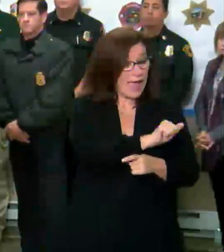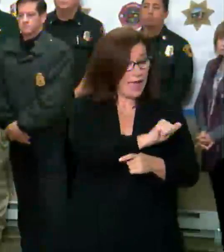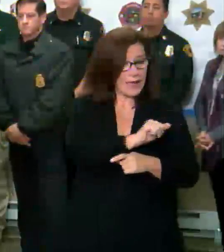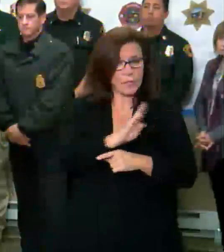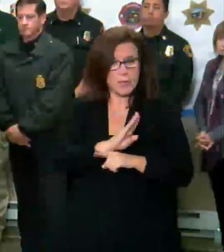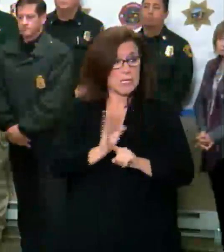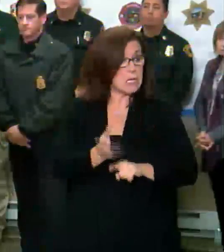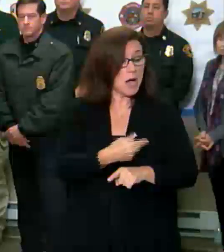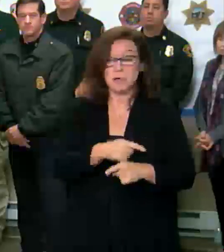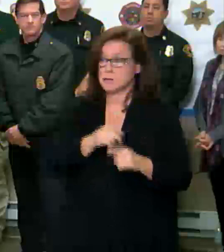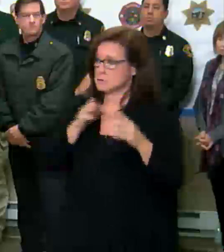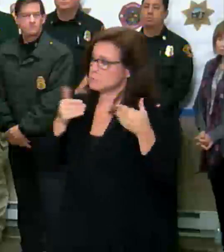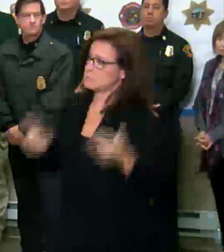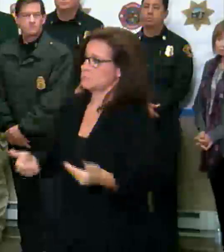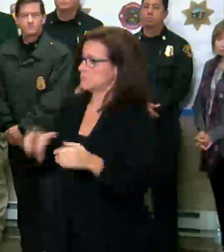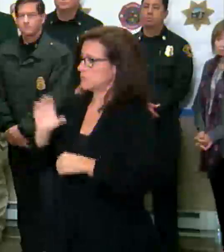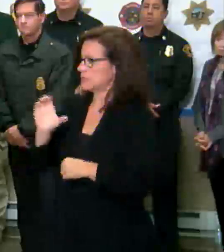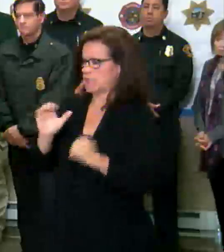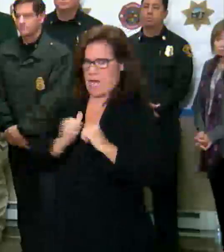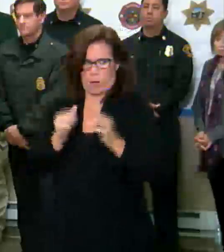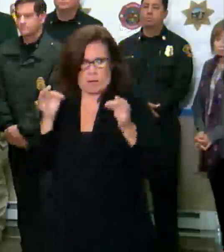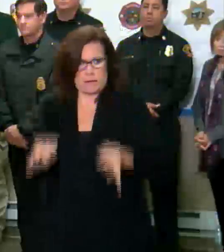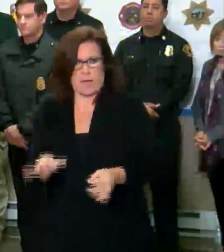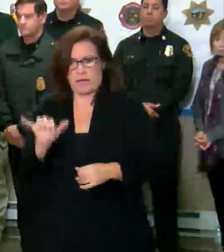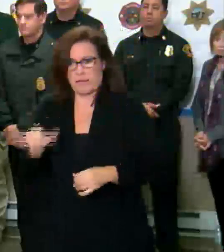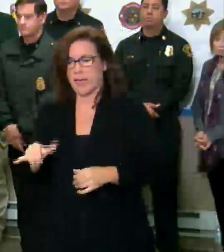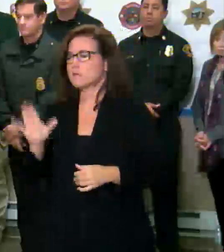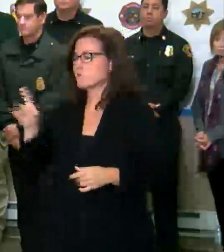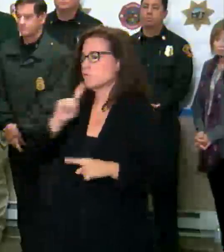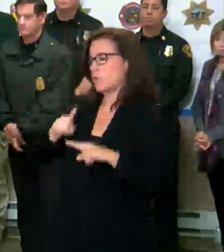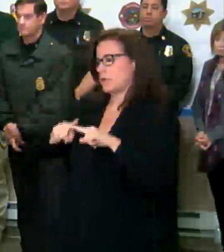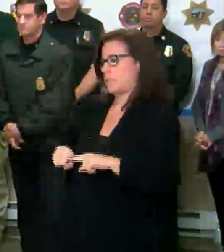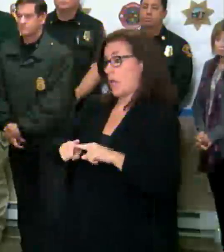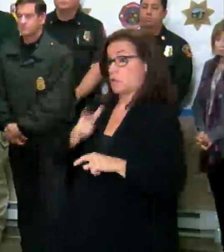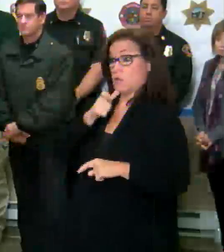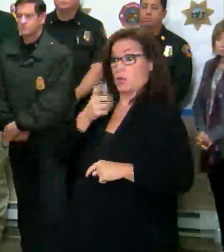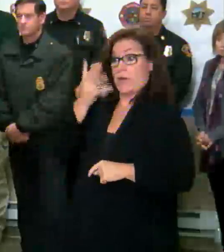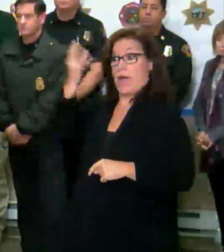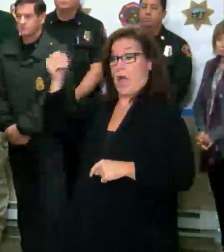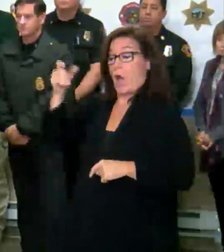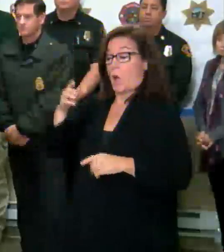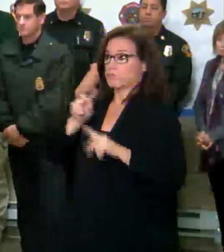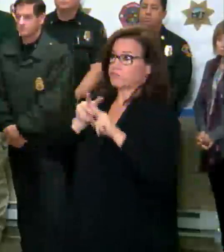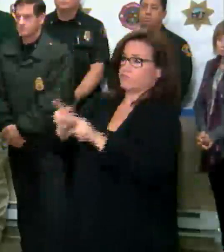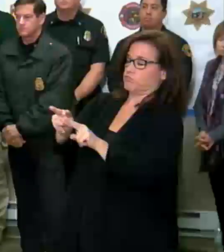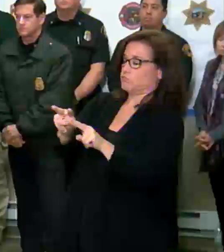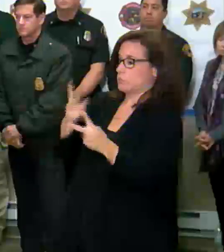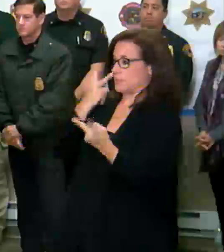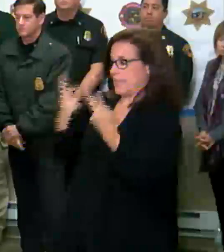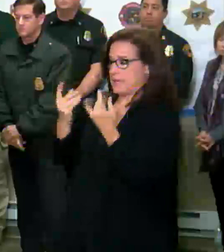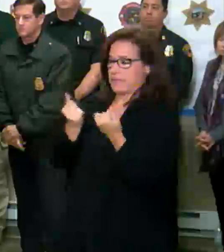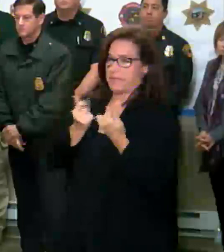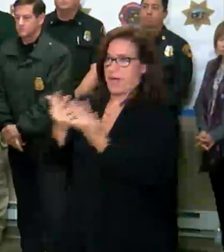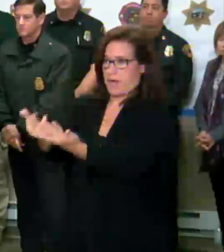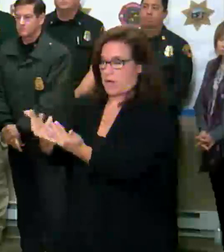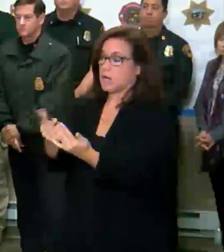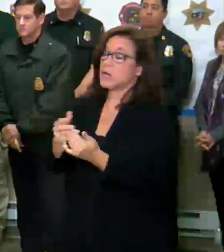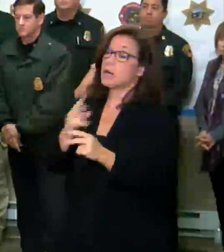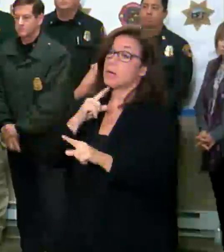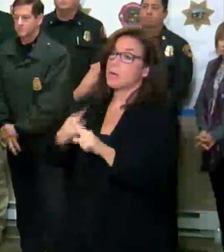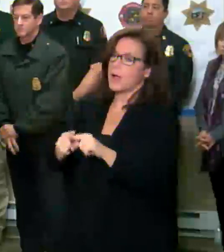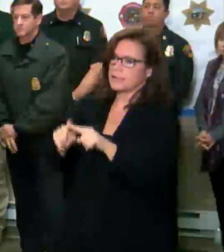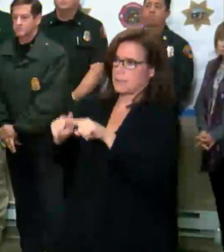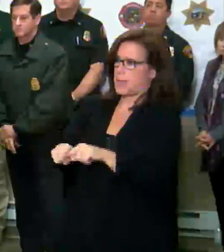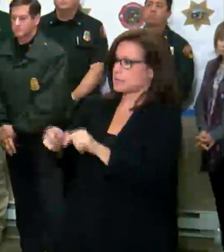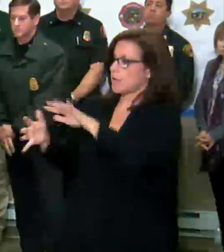matter expertise of the members that are directly on the fire line. It will be looking at the terrain and the forecast of the